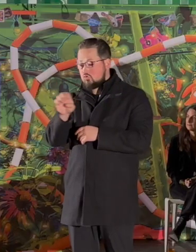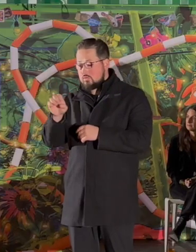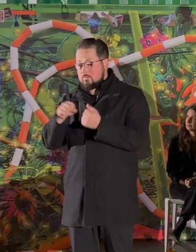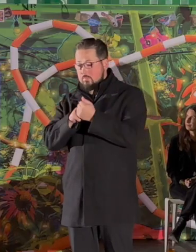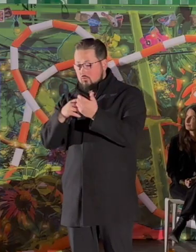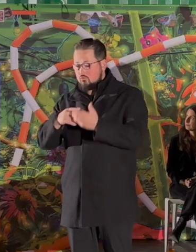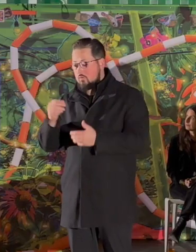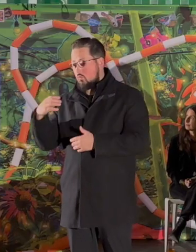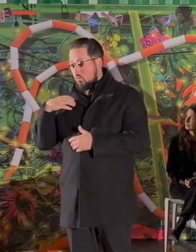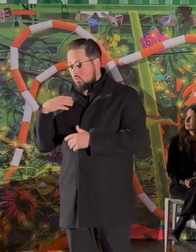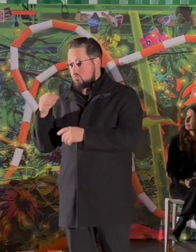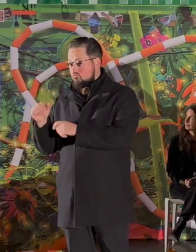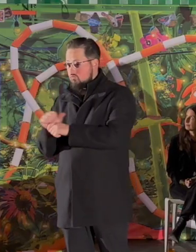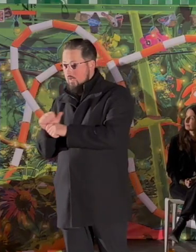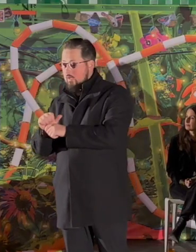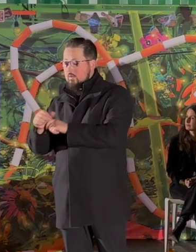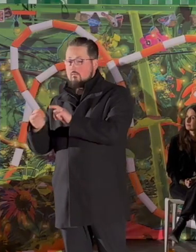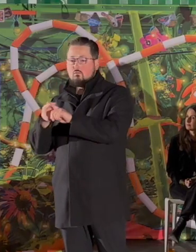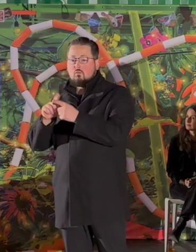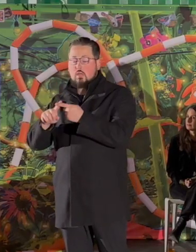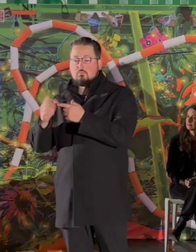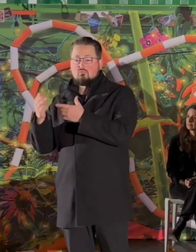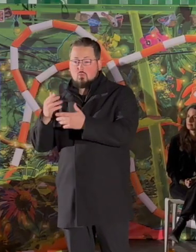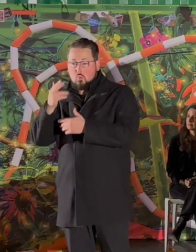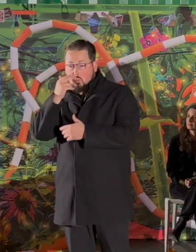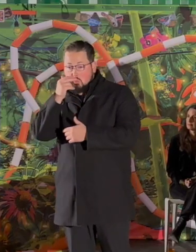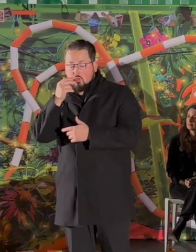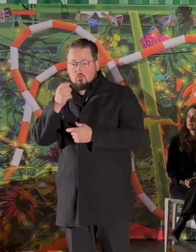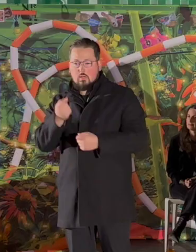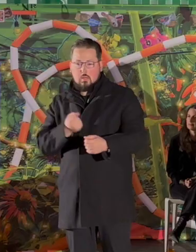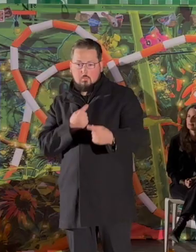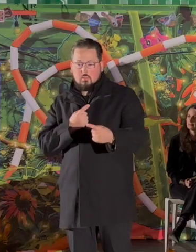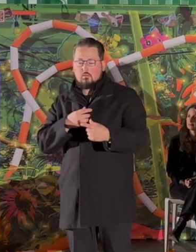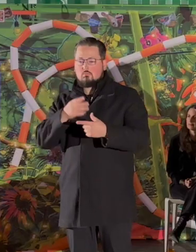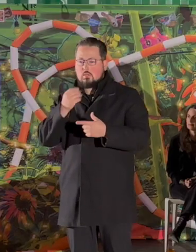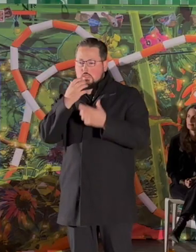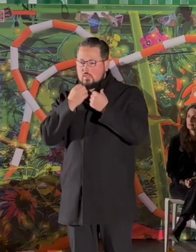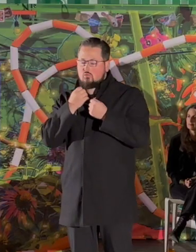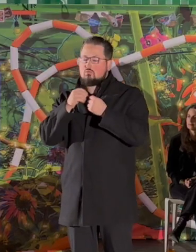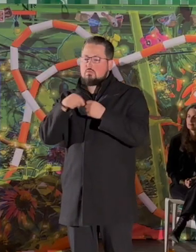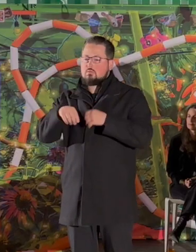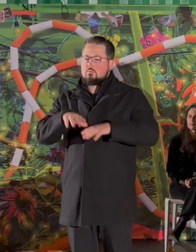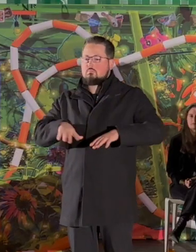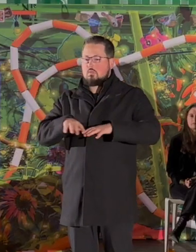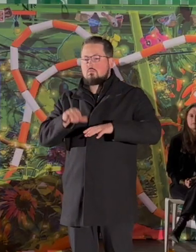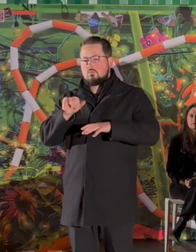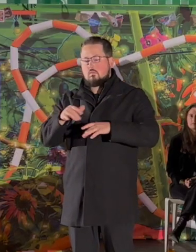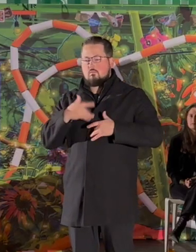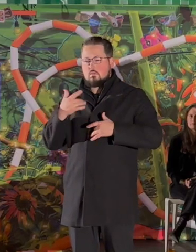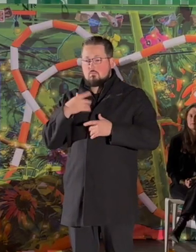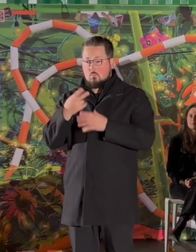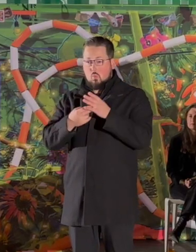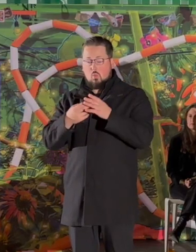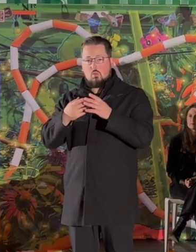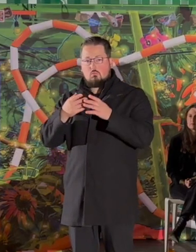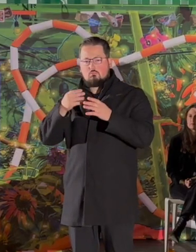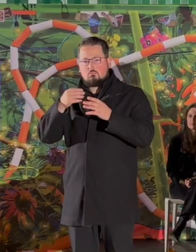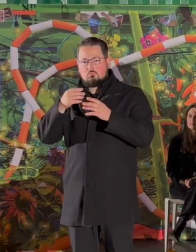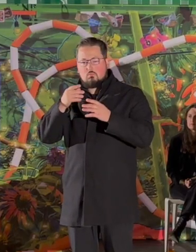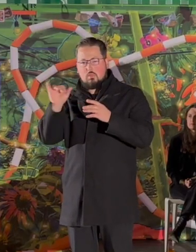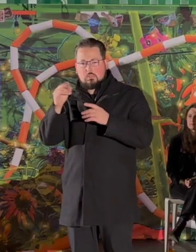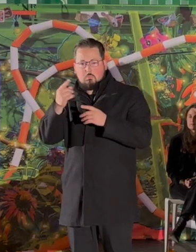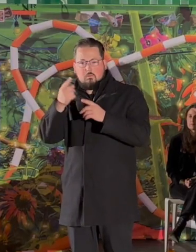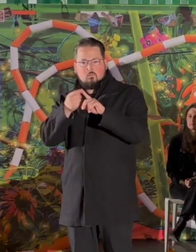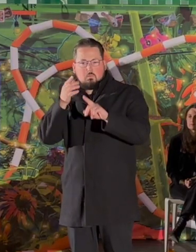and training. Friends bring humor, empathy, and care into a space that feels both futuristic and